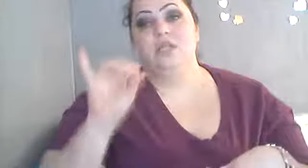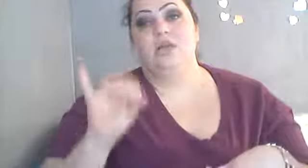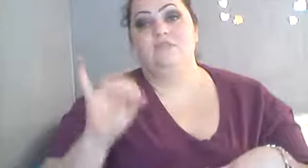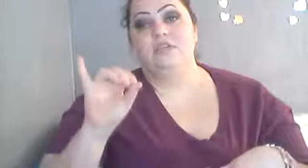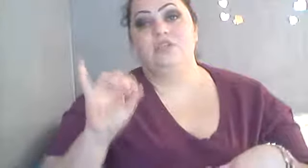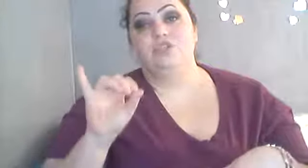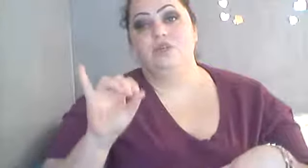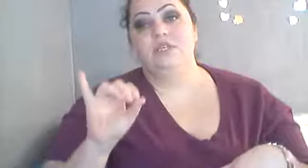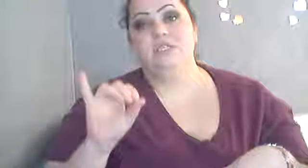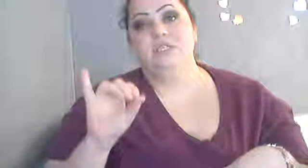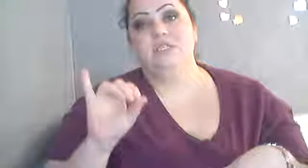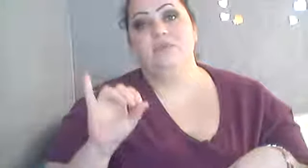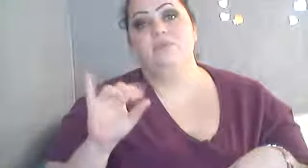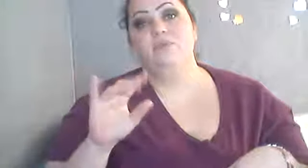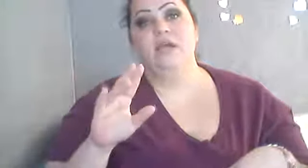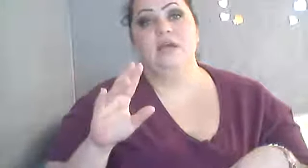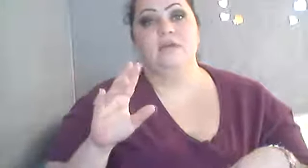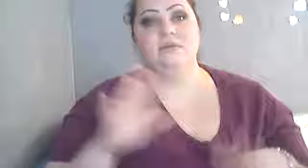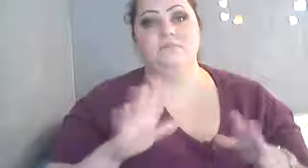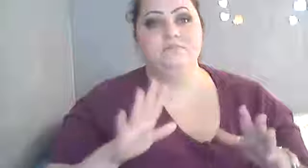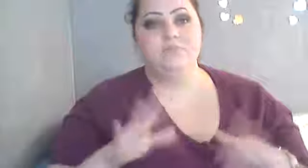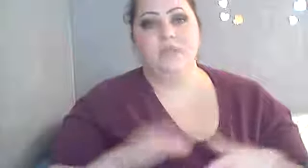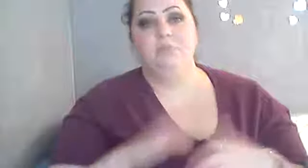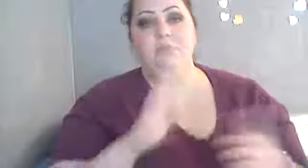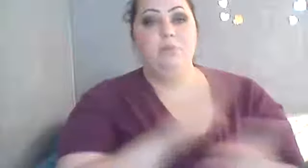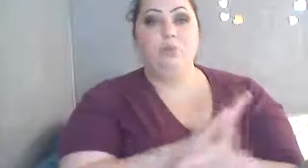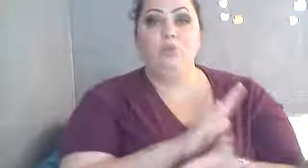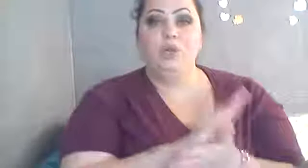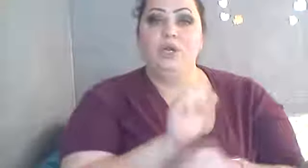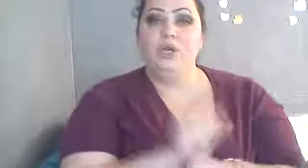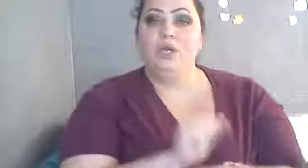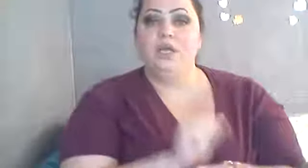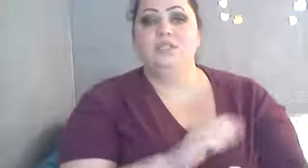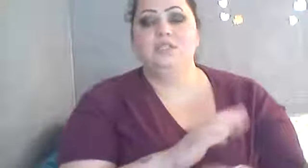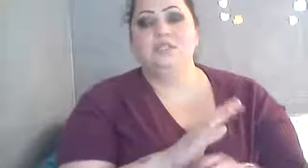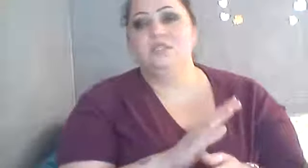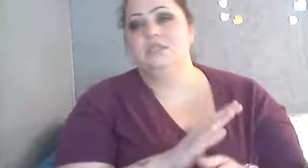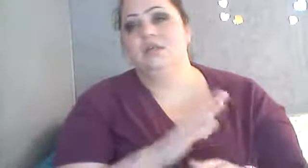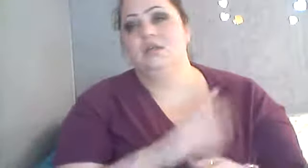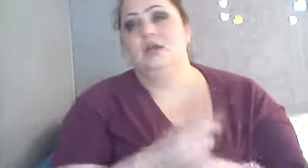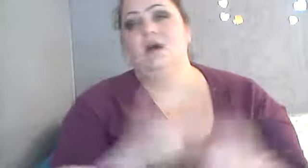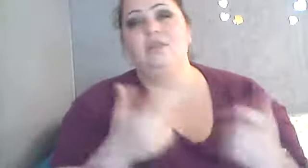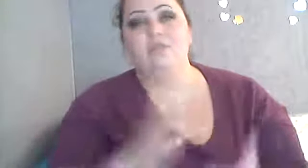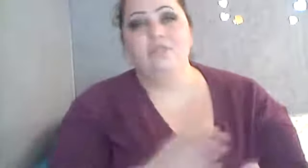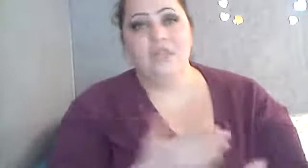lot of insurance stuff that we and paperwork and just a lot of